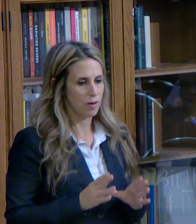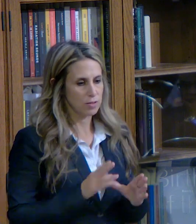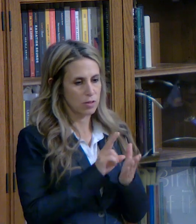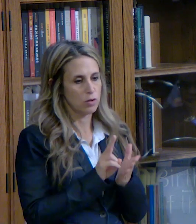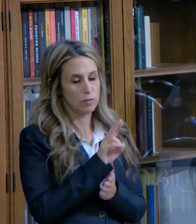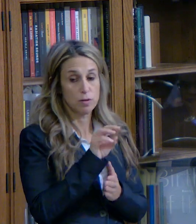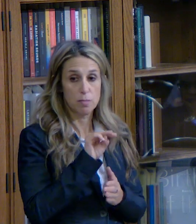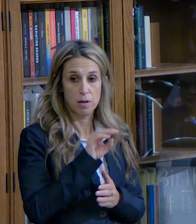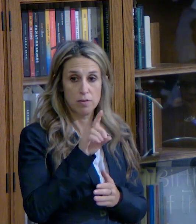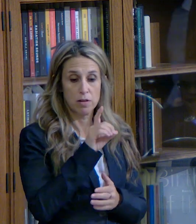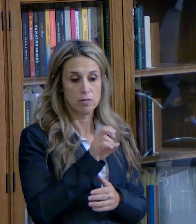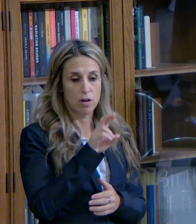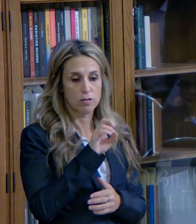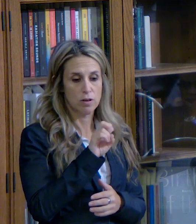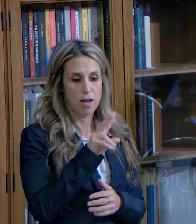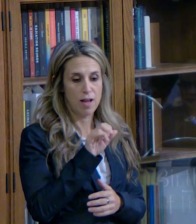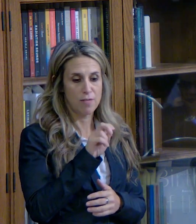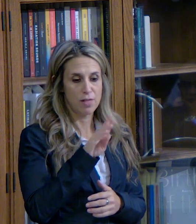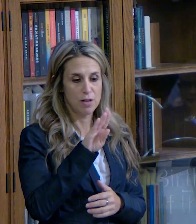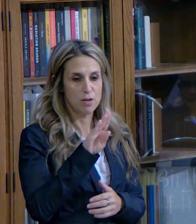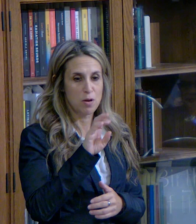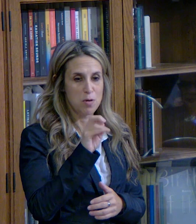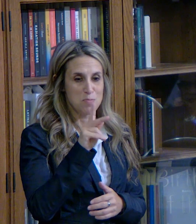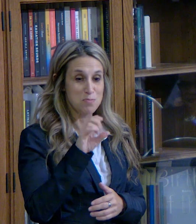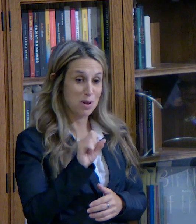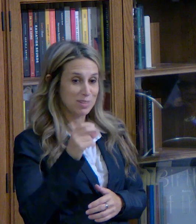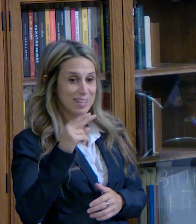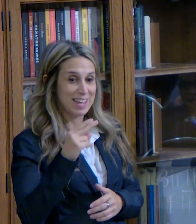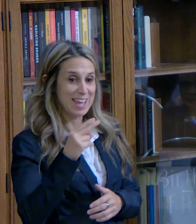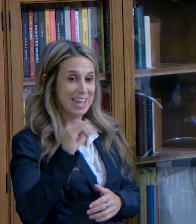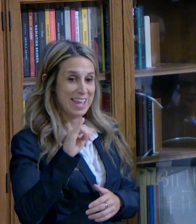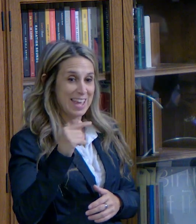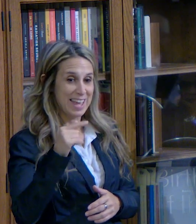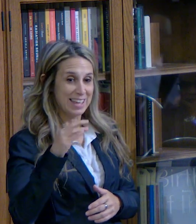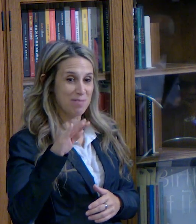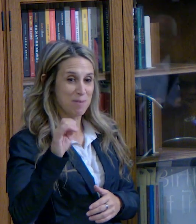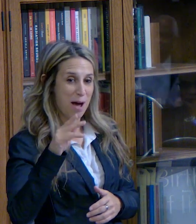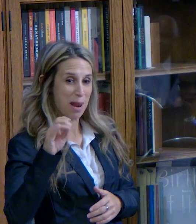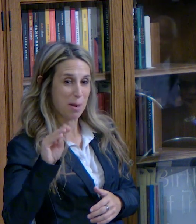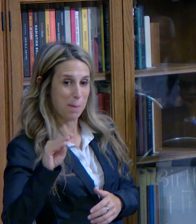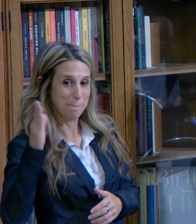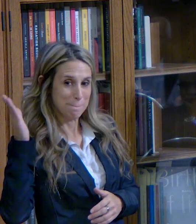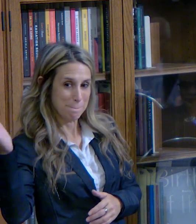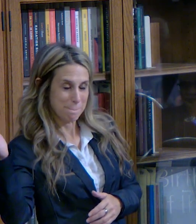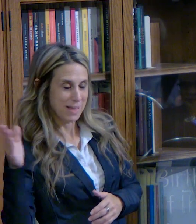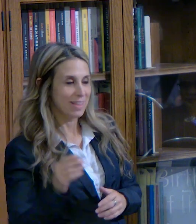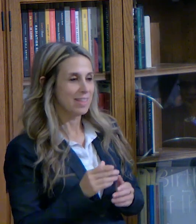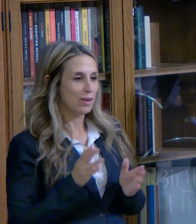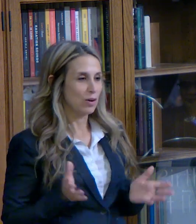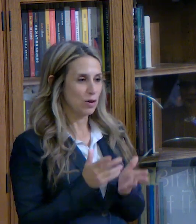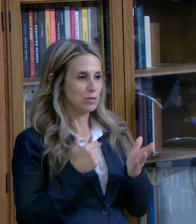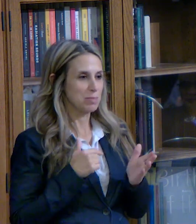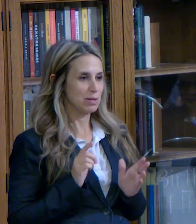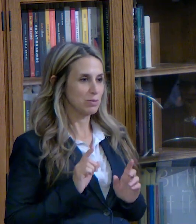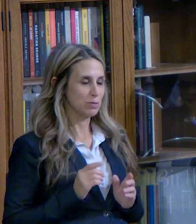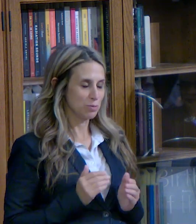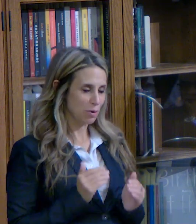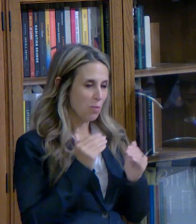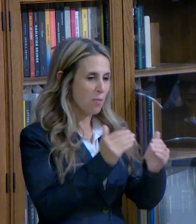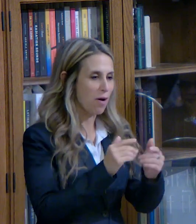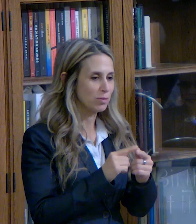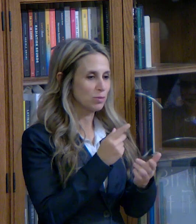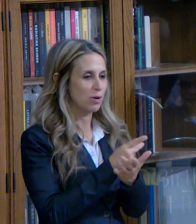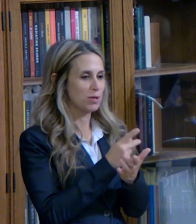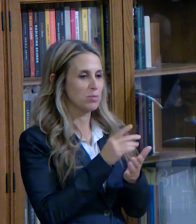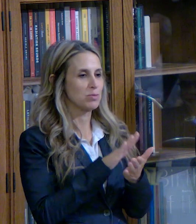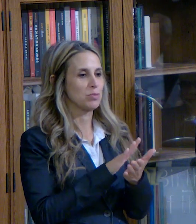Maryland Dr Evelyn Brooks higinbotham who encouraged me to go on to graduate school I took several